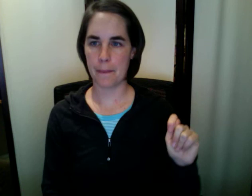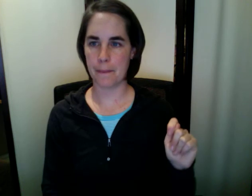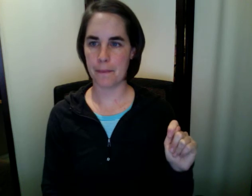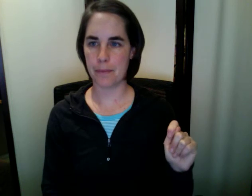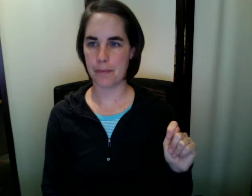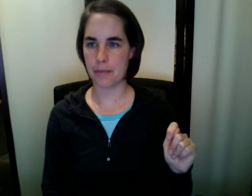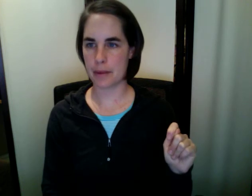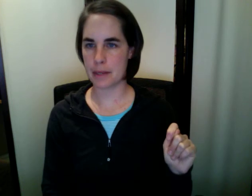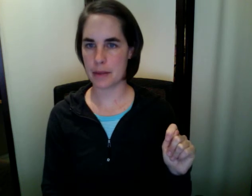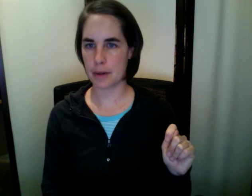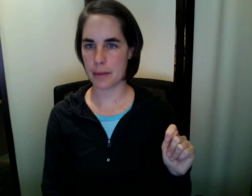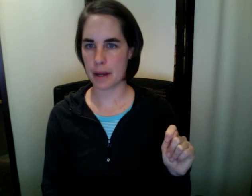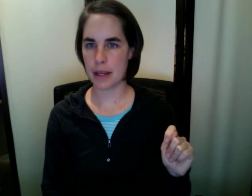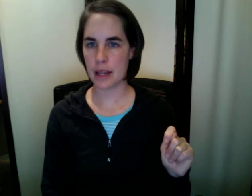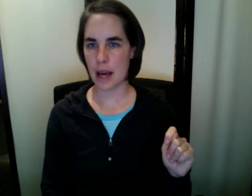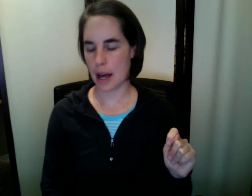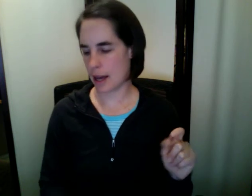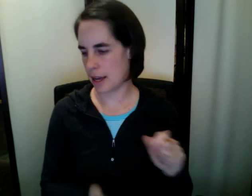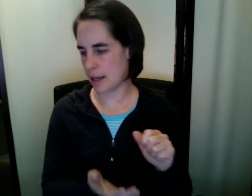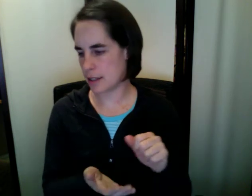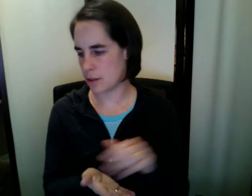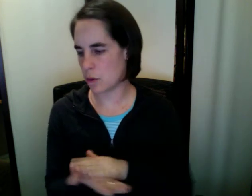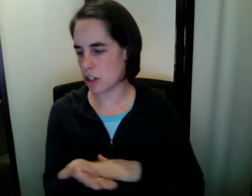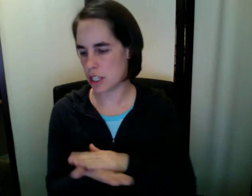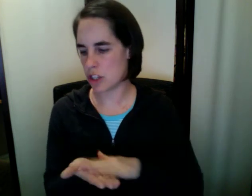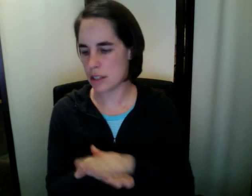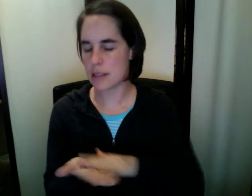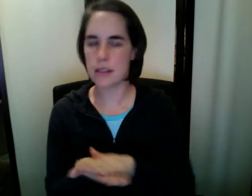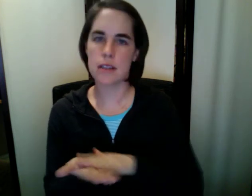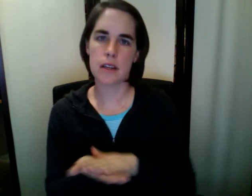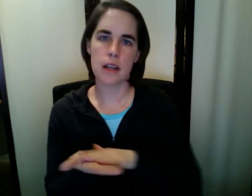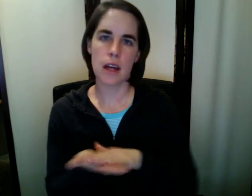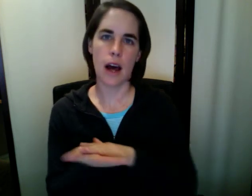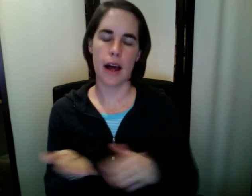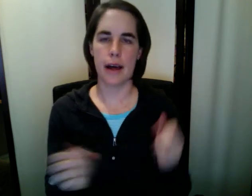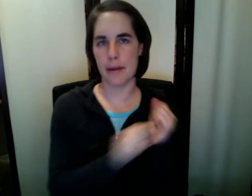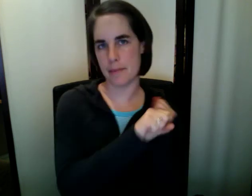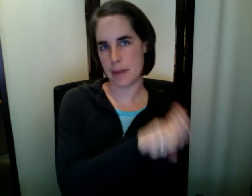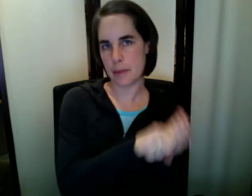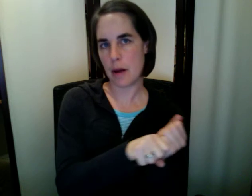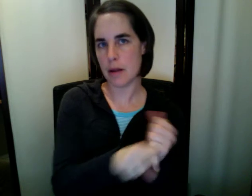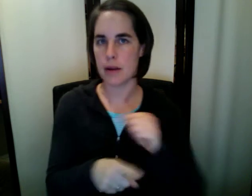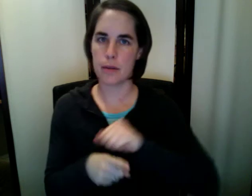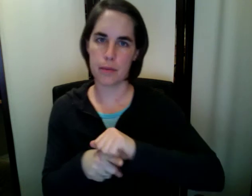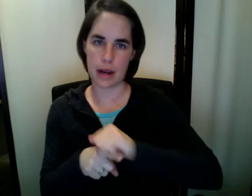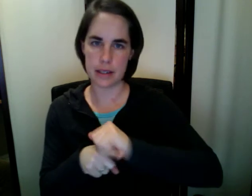Let me see. am I? He's washing dishes. Baseball. Practice.